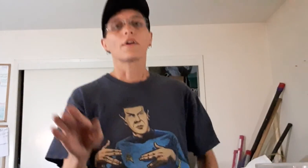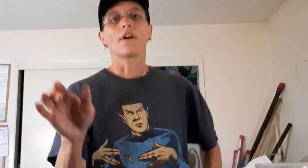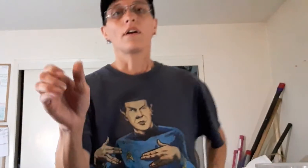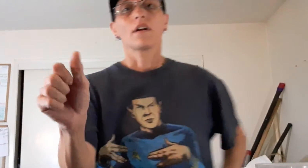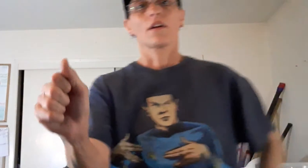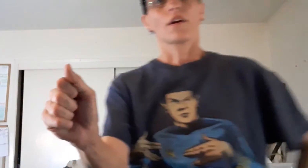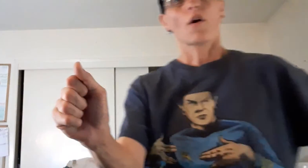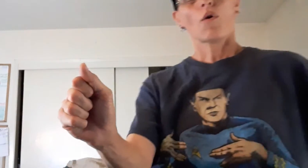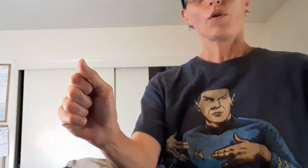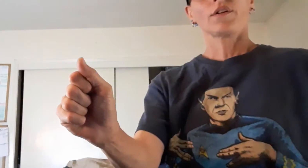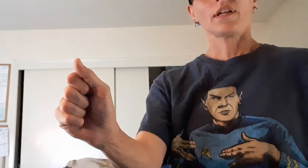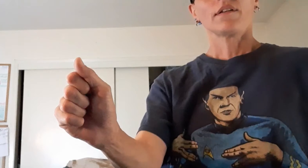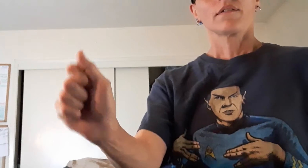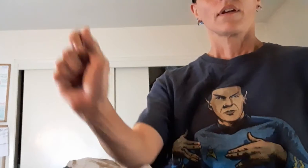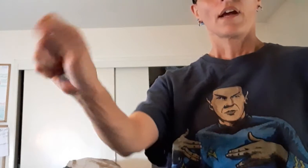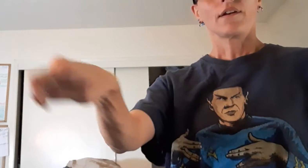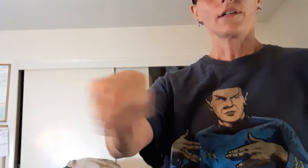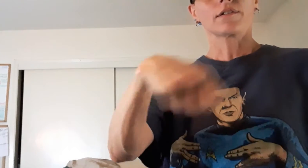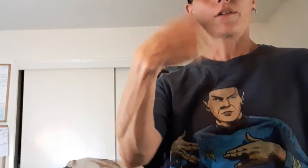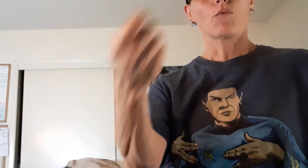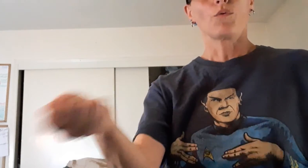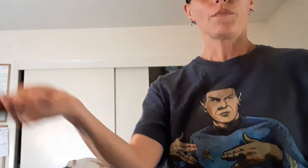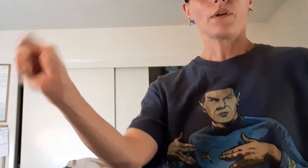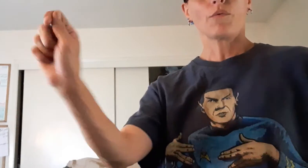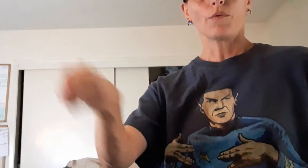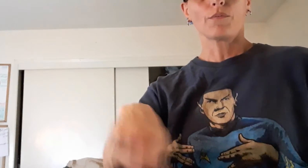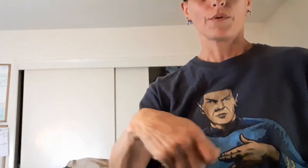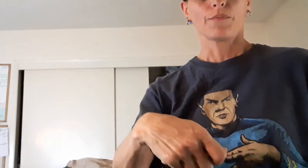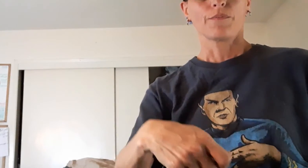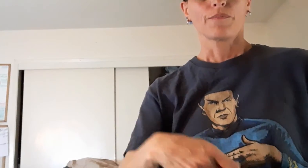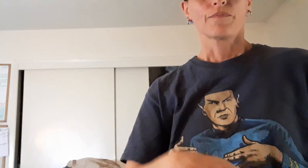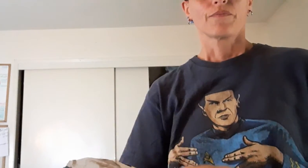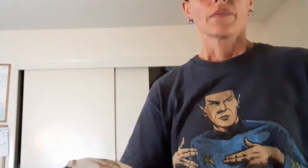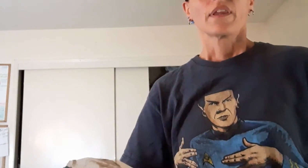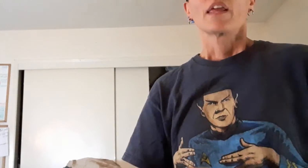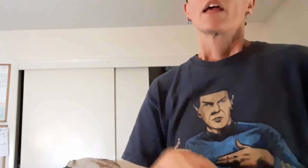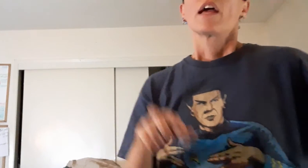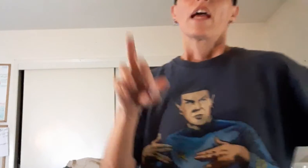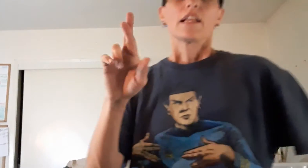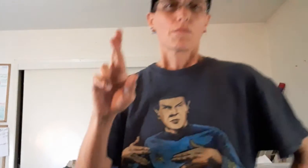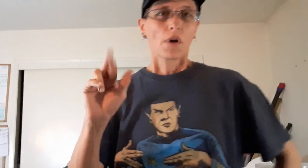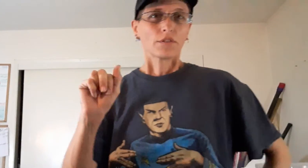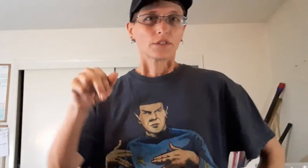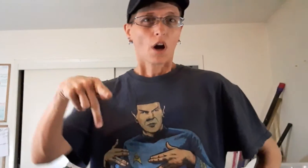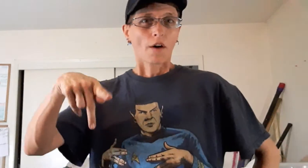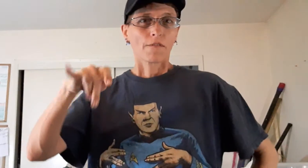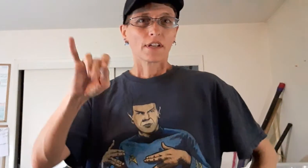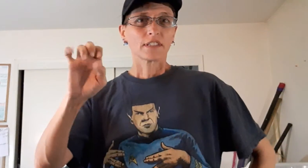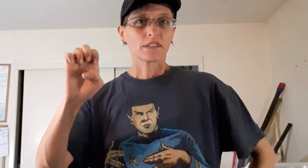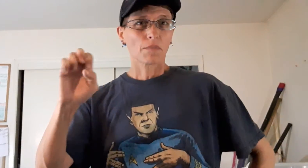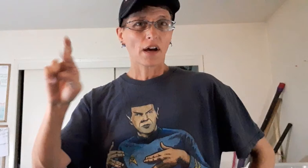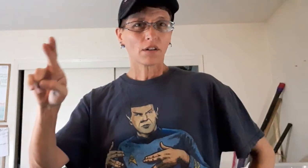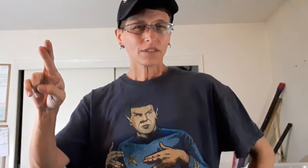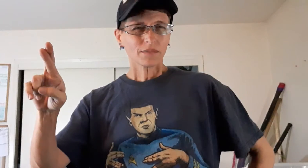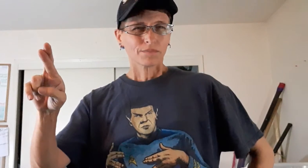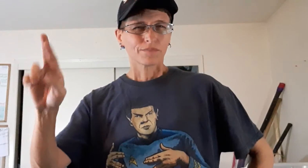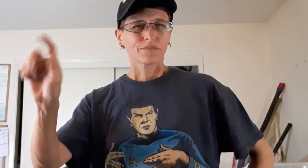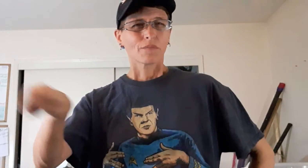Rapier, you're going to hold it and you're just going to whoop-de-whoop. It's most often spelled